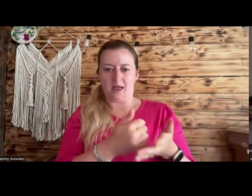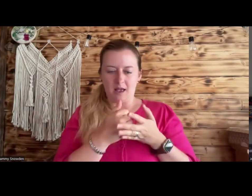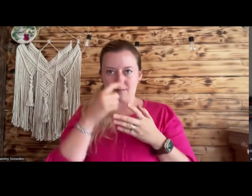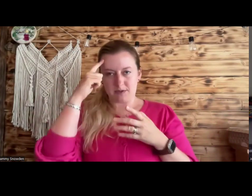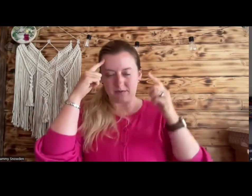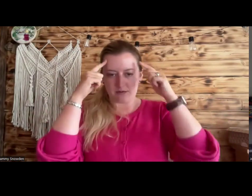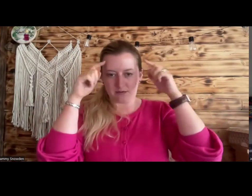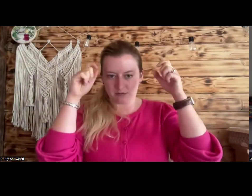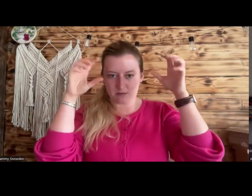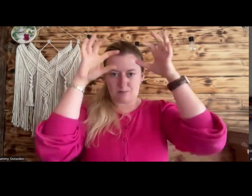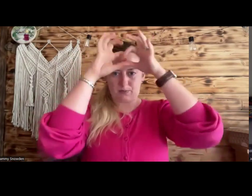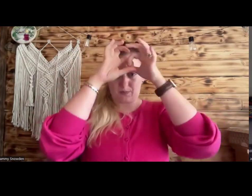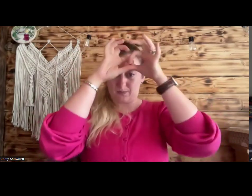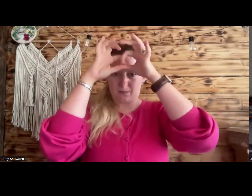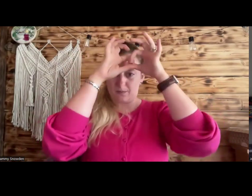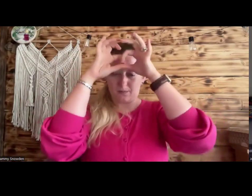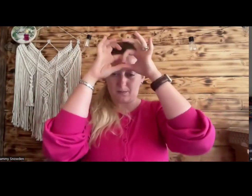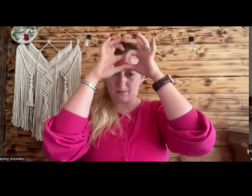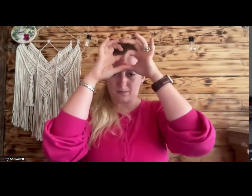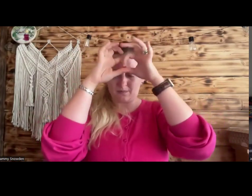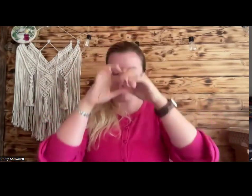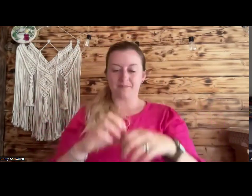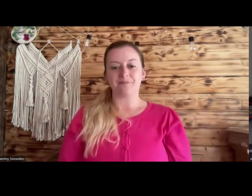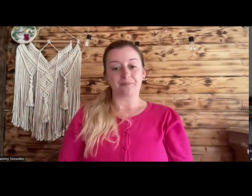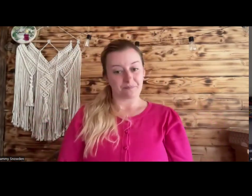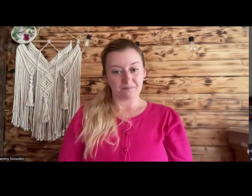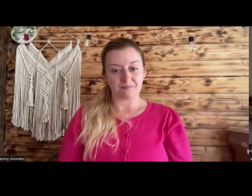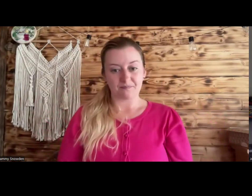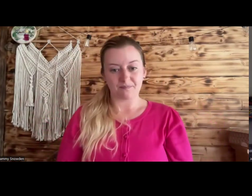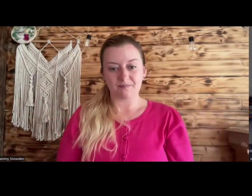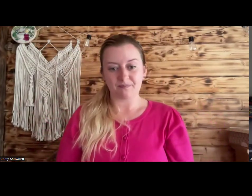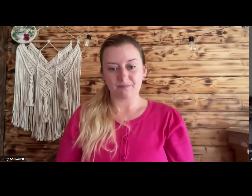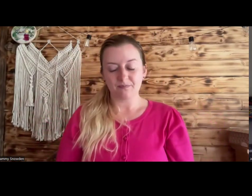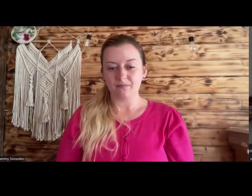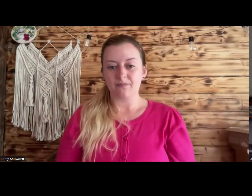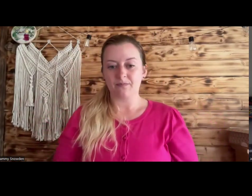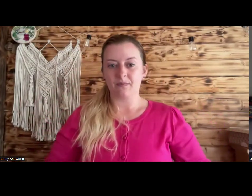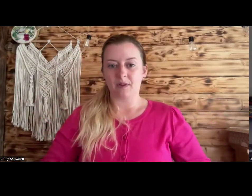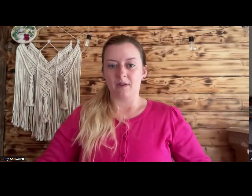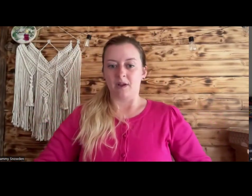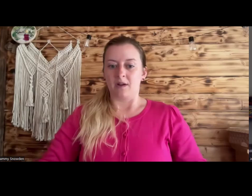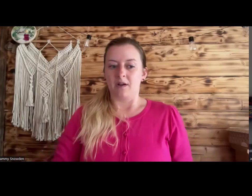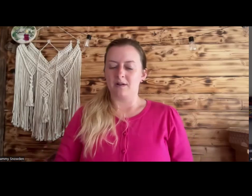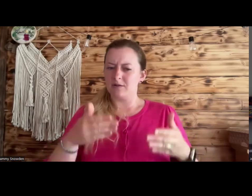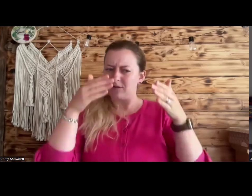Not surprisingly, as it's a good oil for focus, its